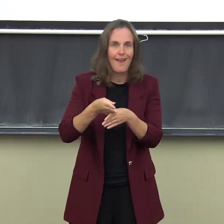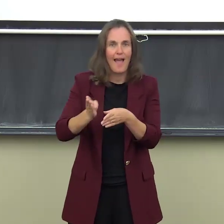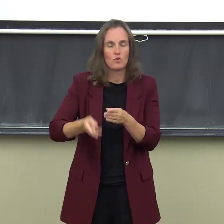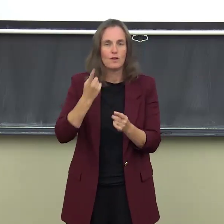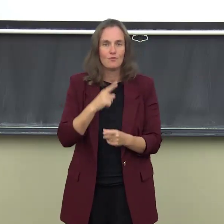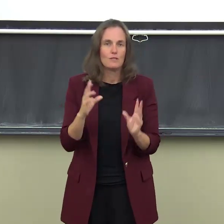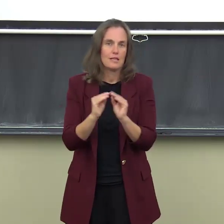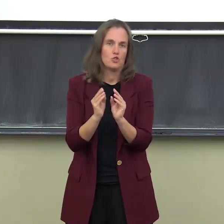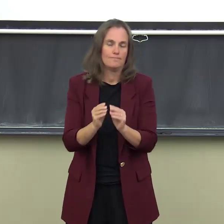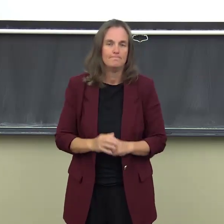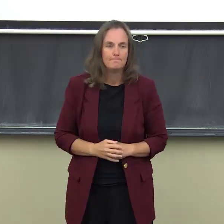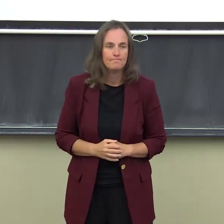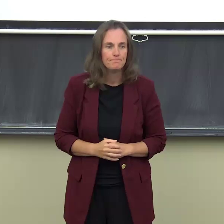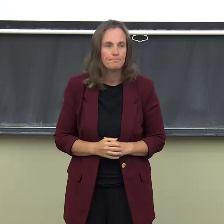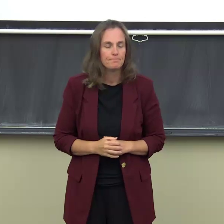session.